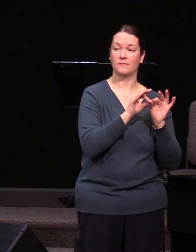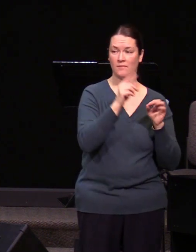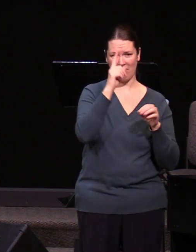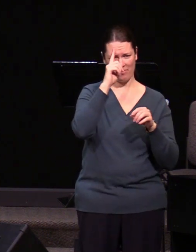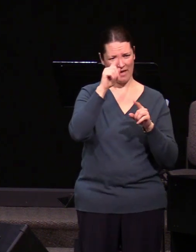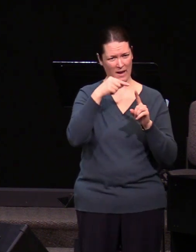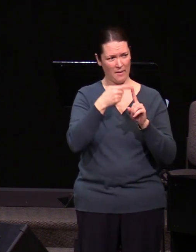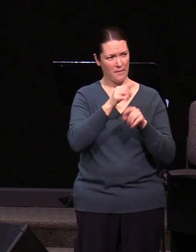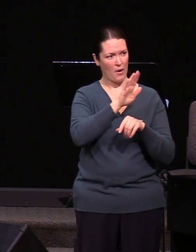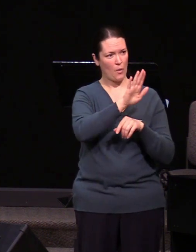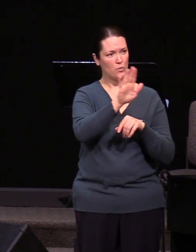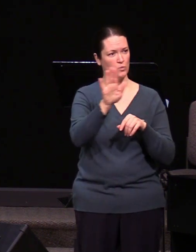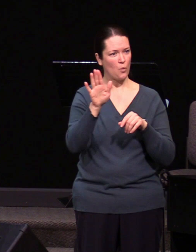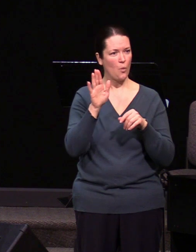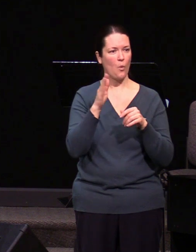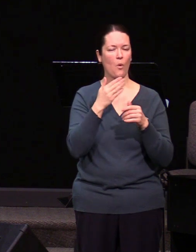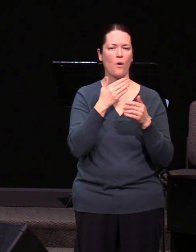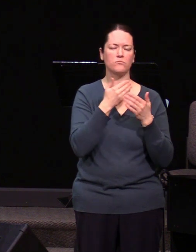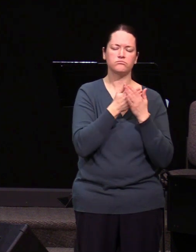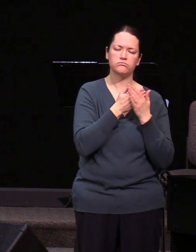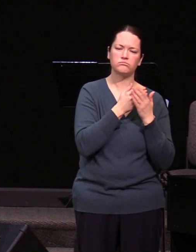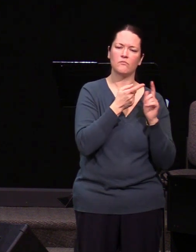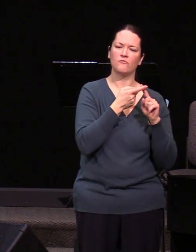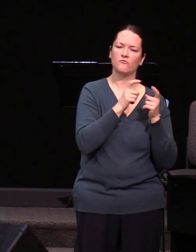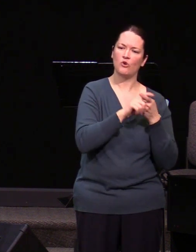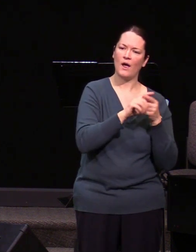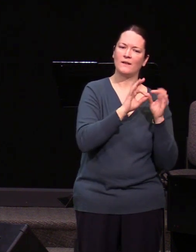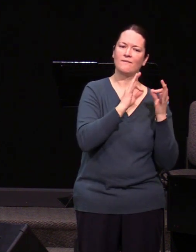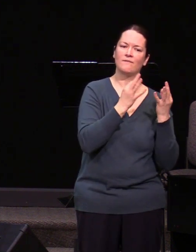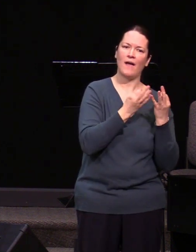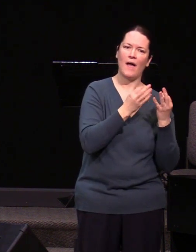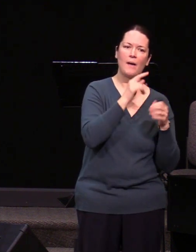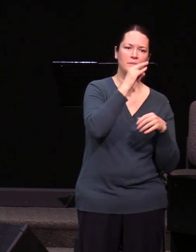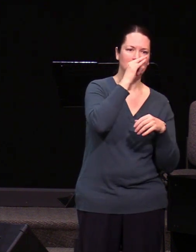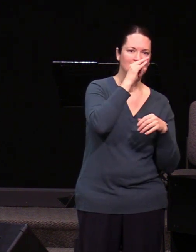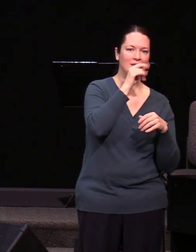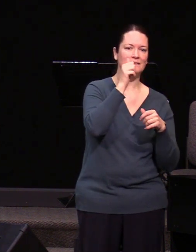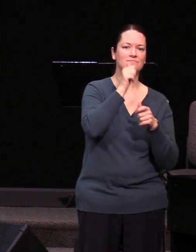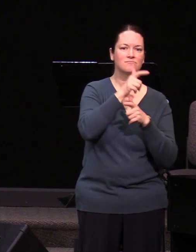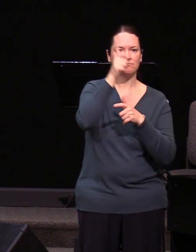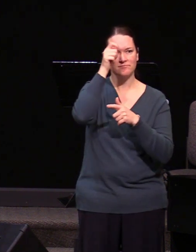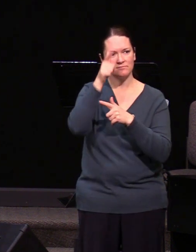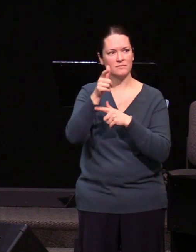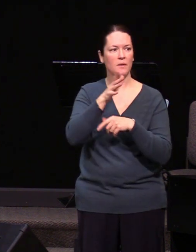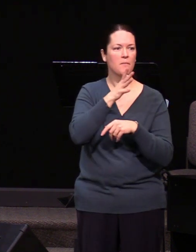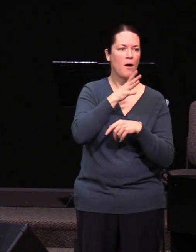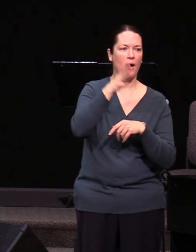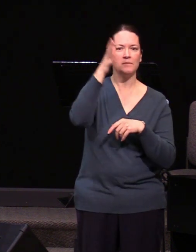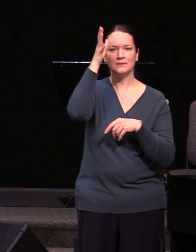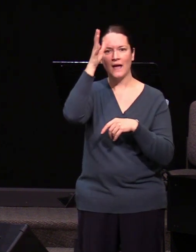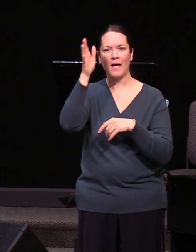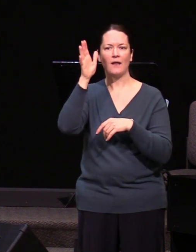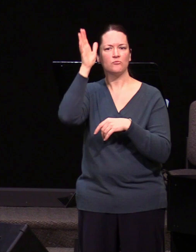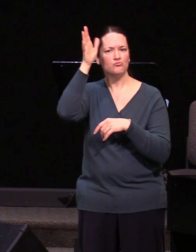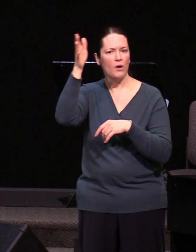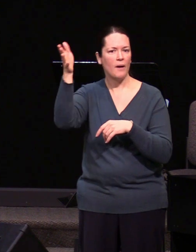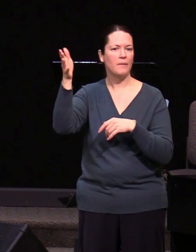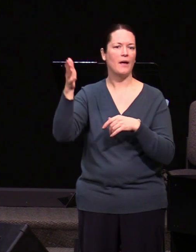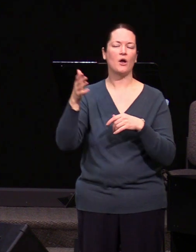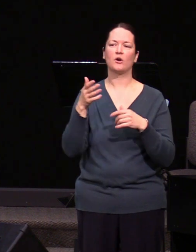your close friends and family. All right, your kids, your siblings, your mom, your dad, even your grandparents, aunts, uncles.